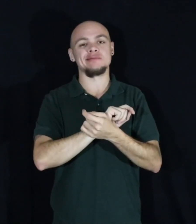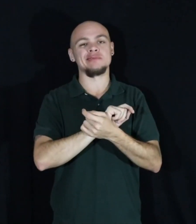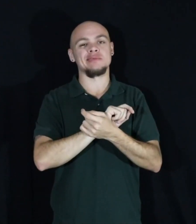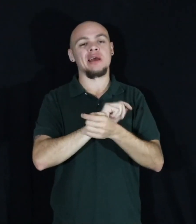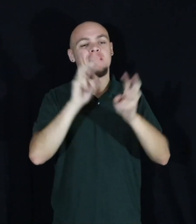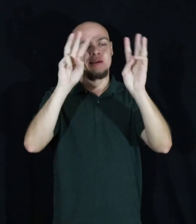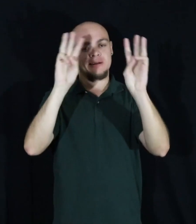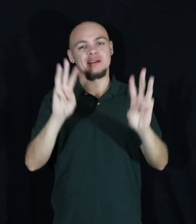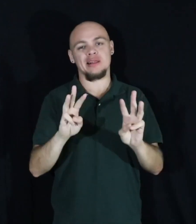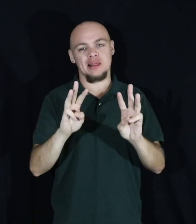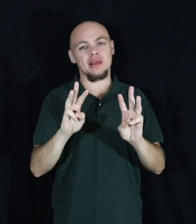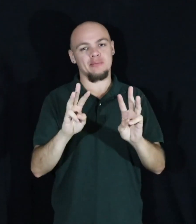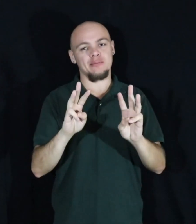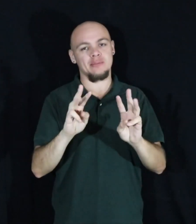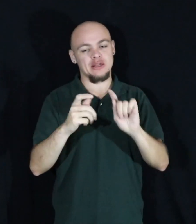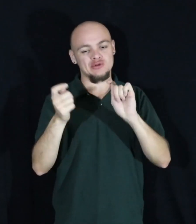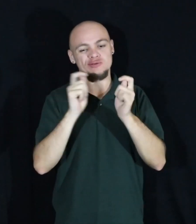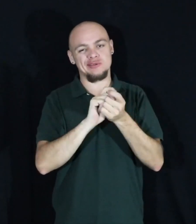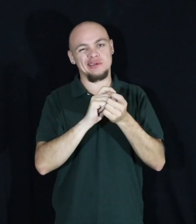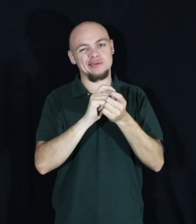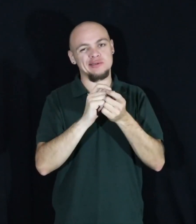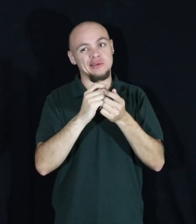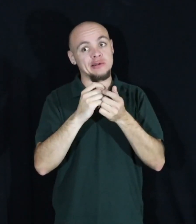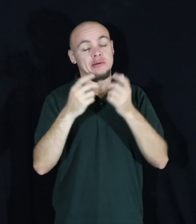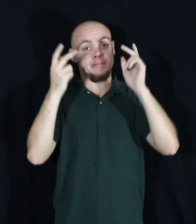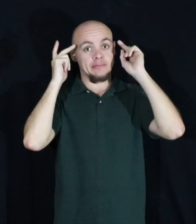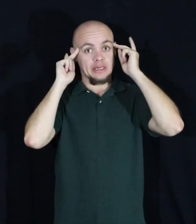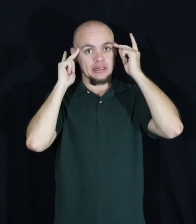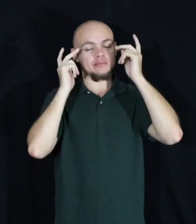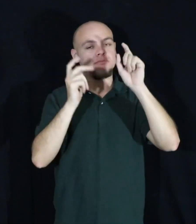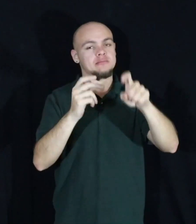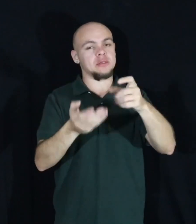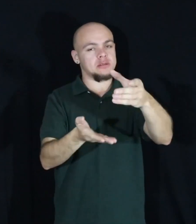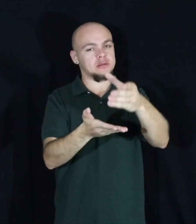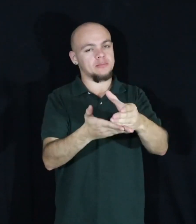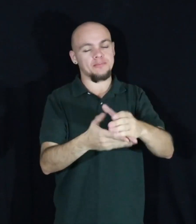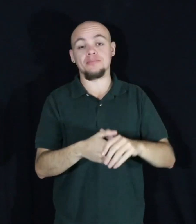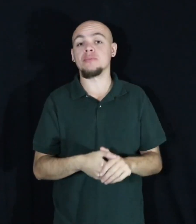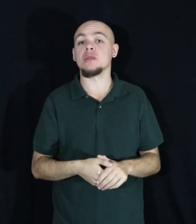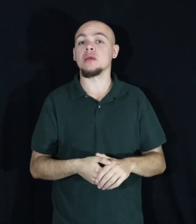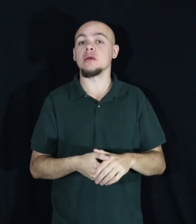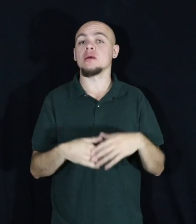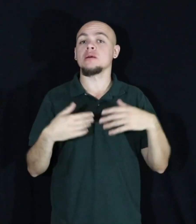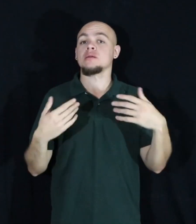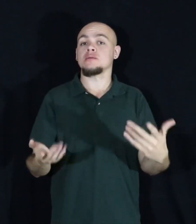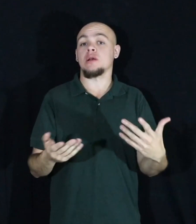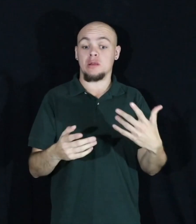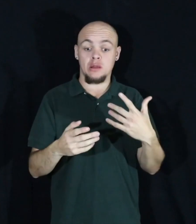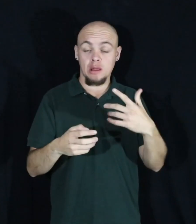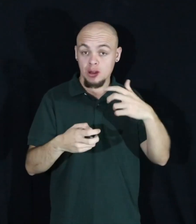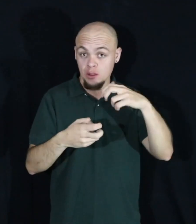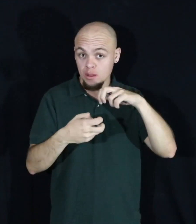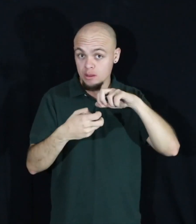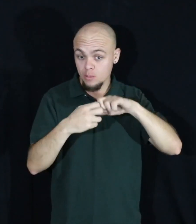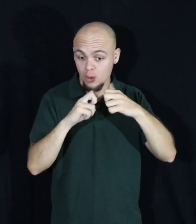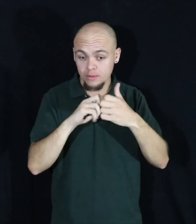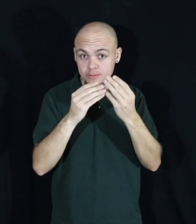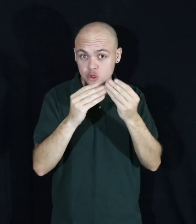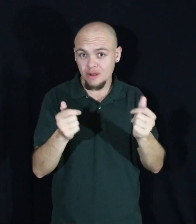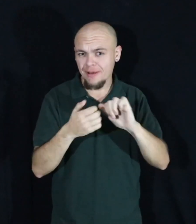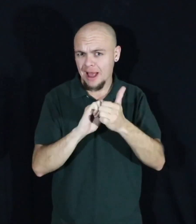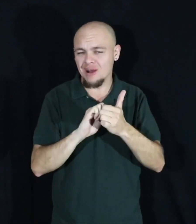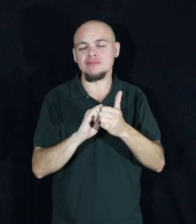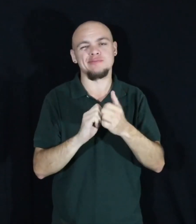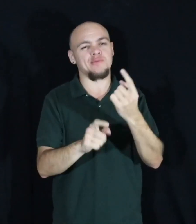crisis. And I have found that the answer lies in asking the right question. In